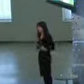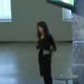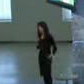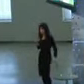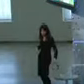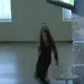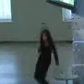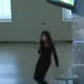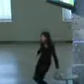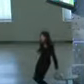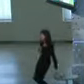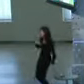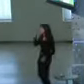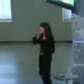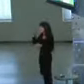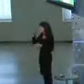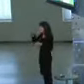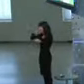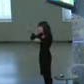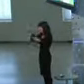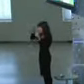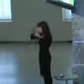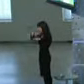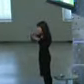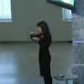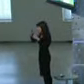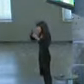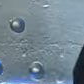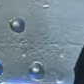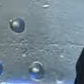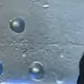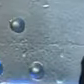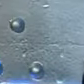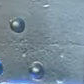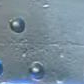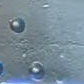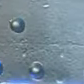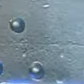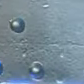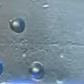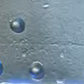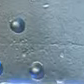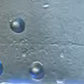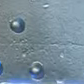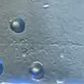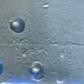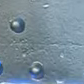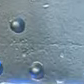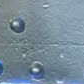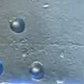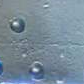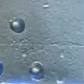Os quería tener castigados sin café una hora más, pero me dicen que no, que hay que hacer más. I'm